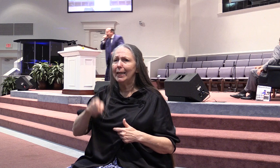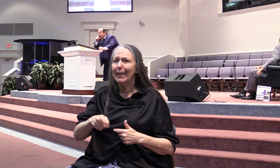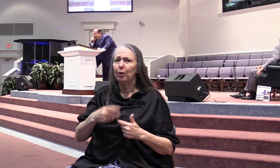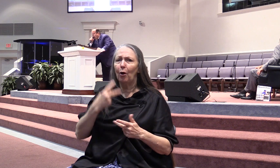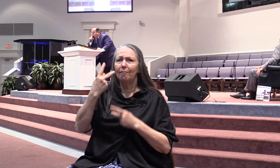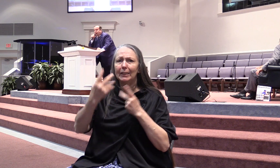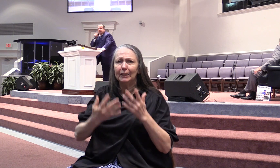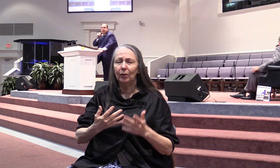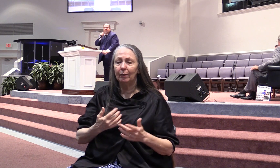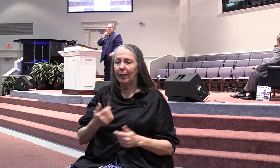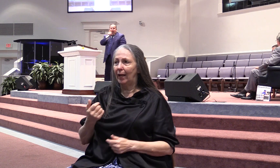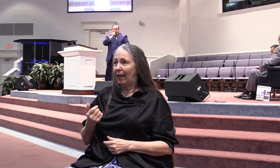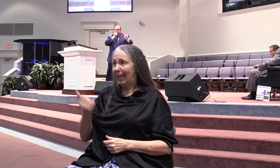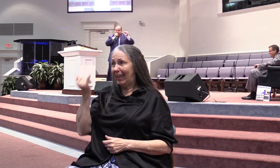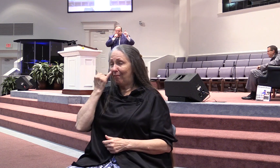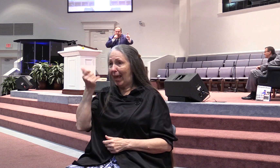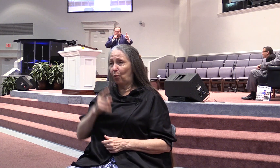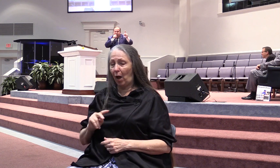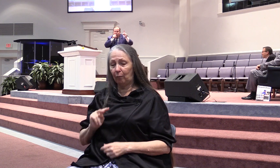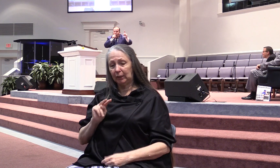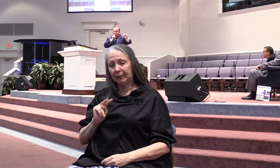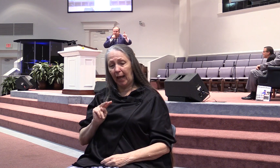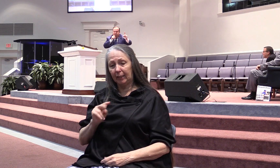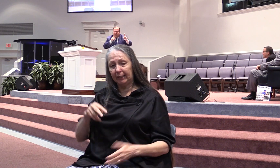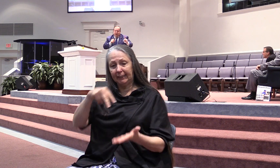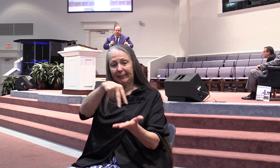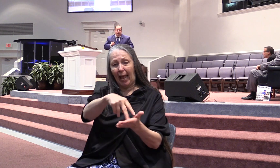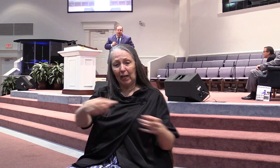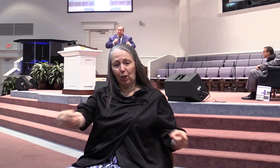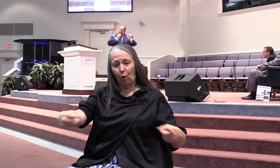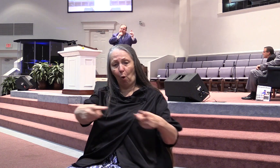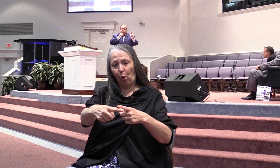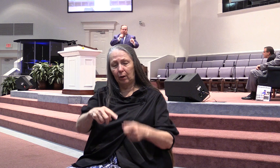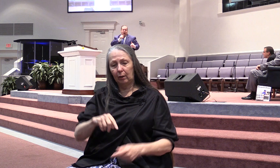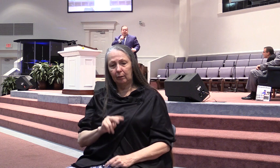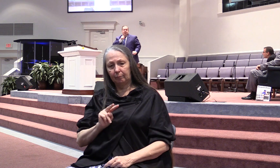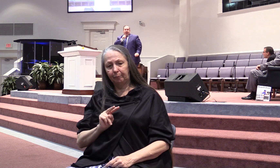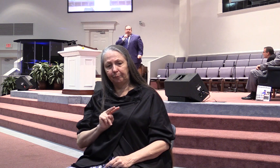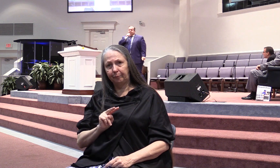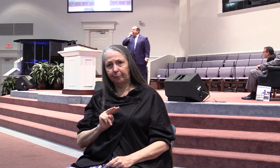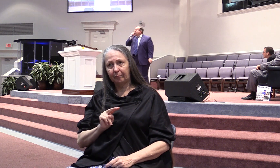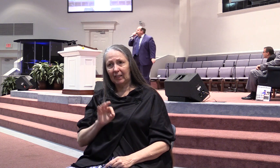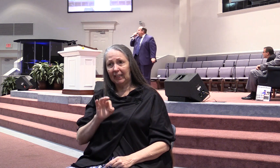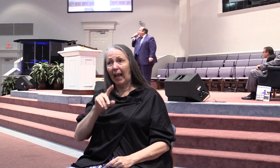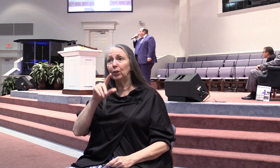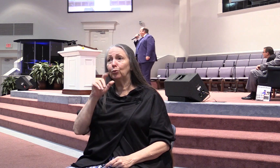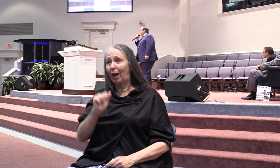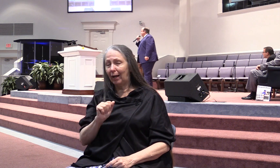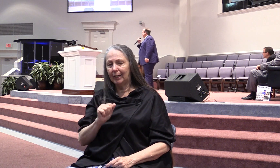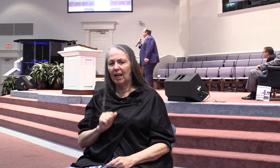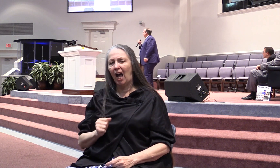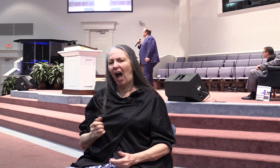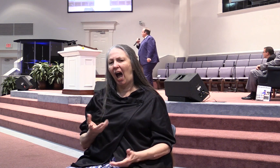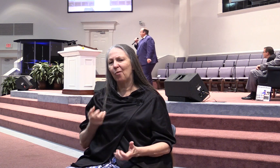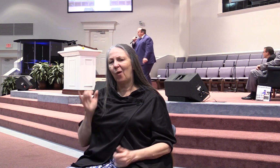And had any man looked at what was standing in the corner of his field, the extra, and said, I think I want